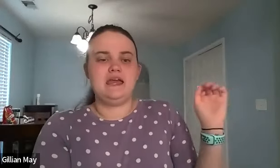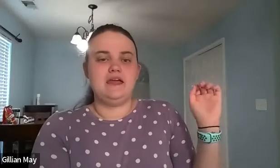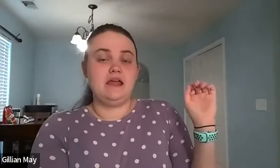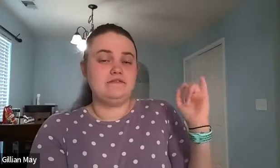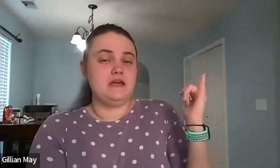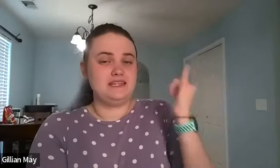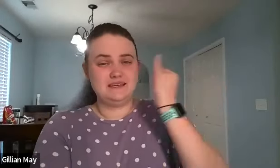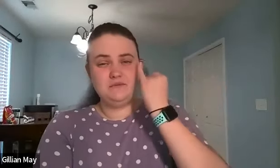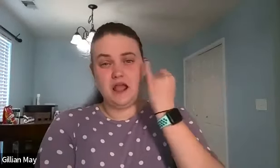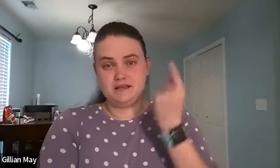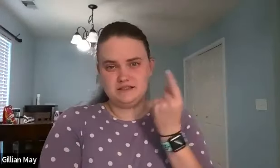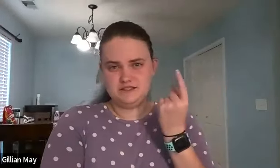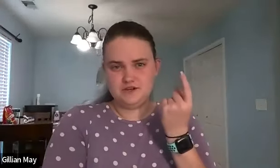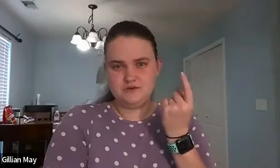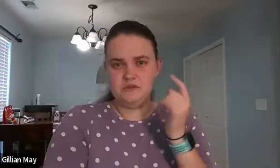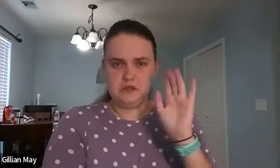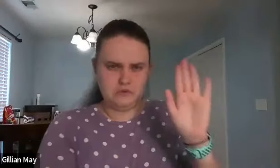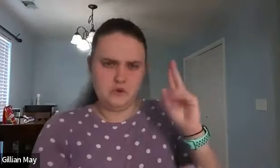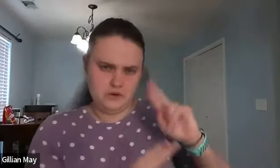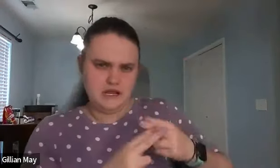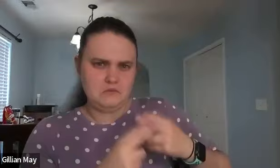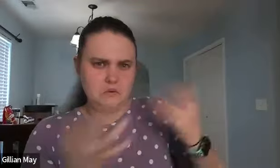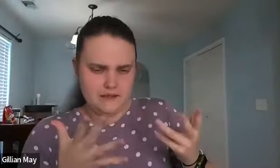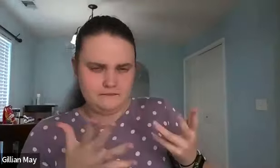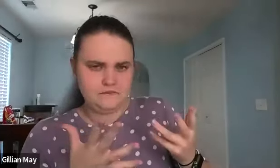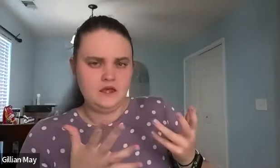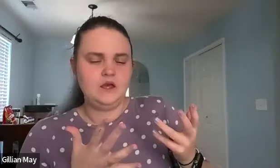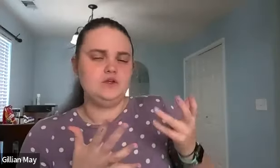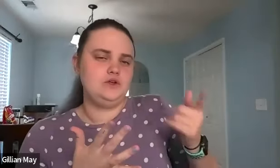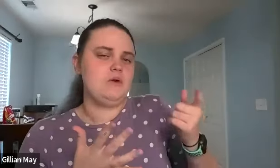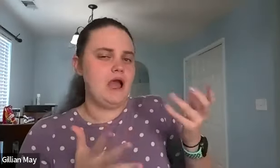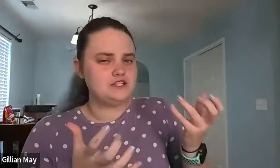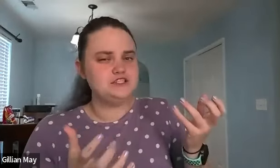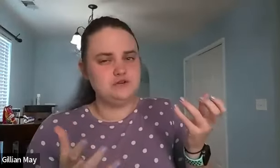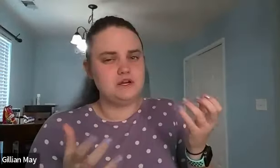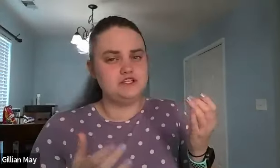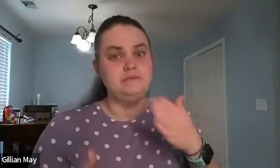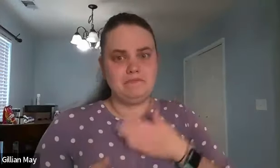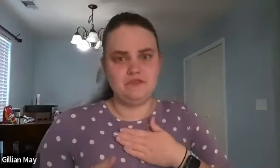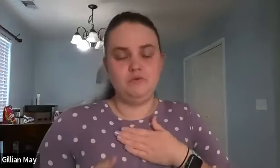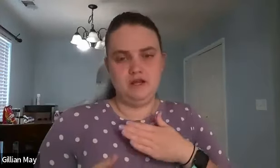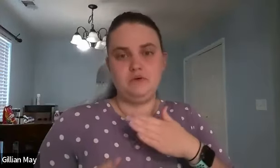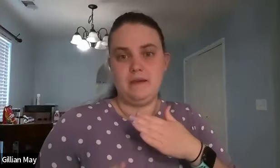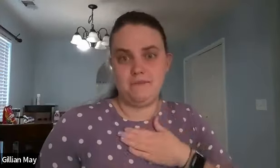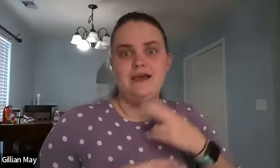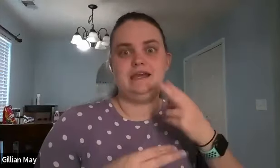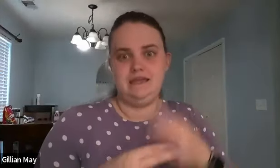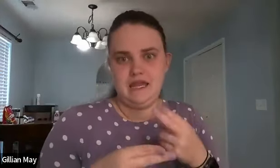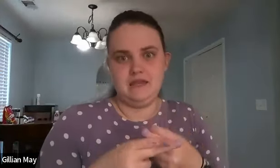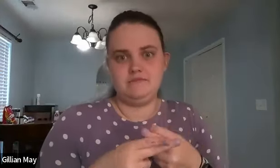And if someone asks you, like, your name, what? You actually you want to go with that, my name,